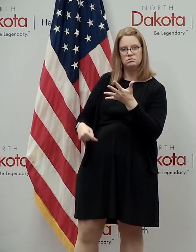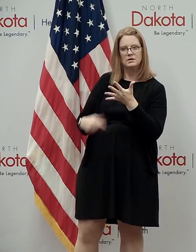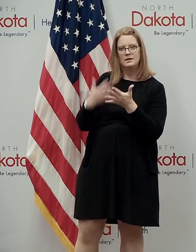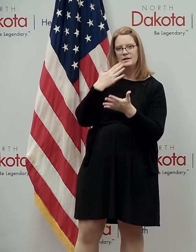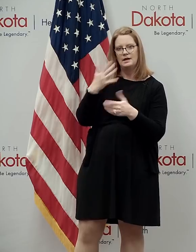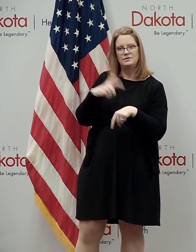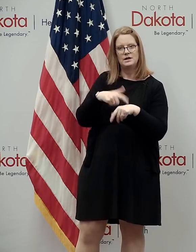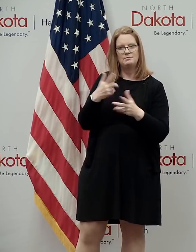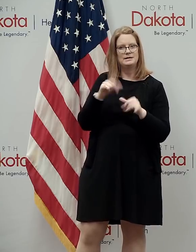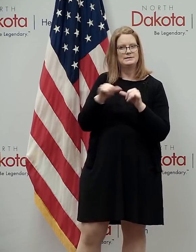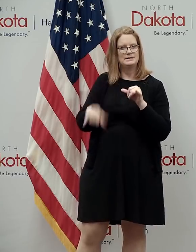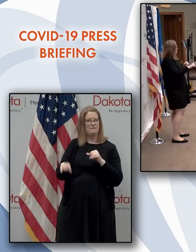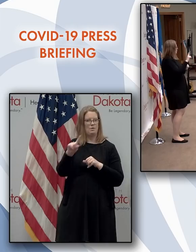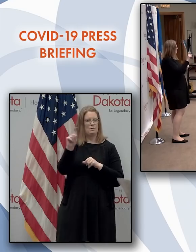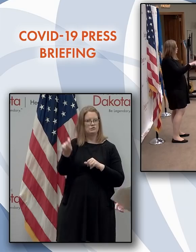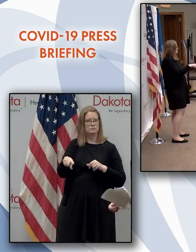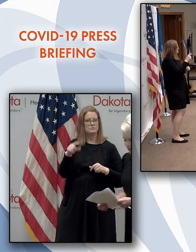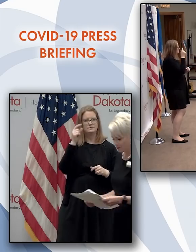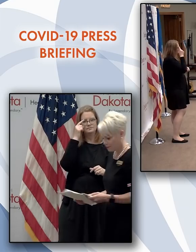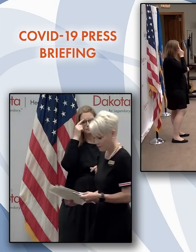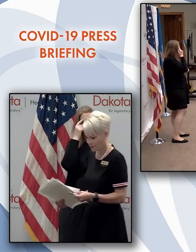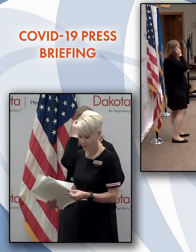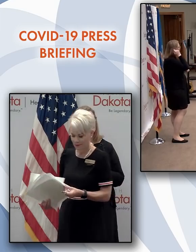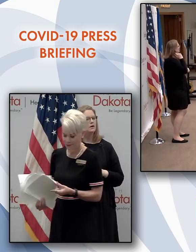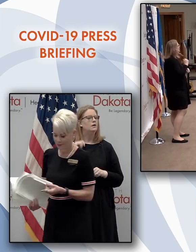And I'll stay for questions.